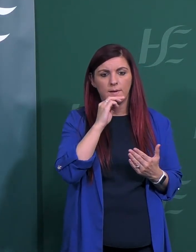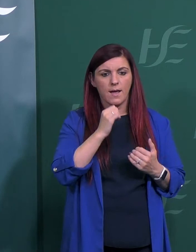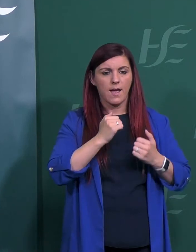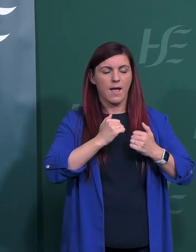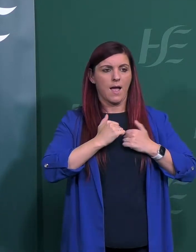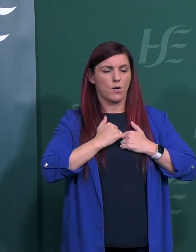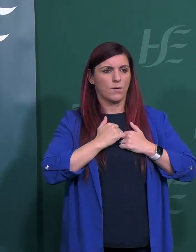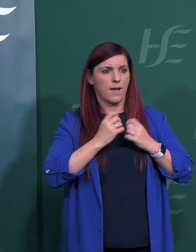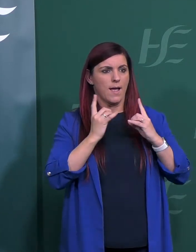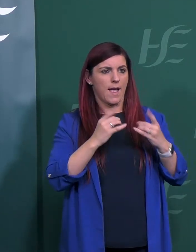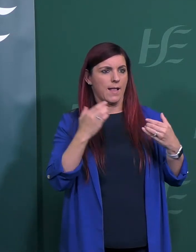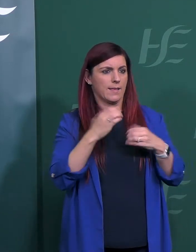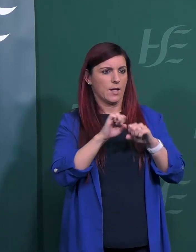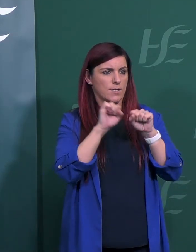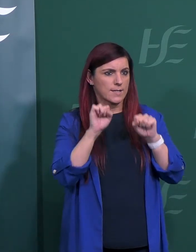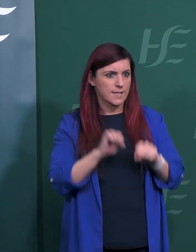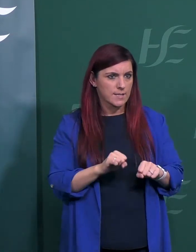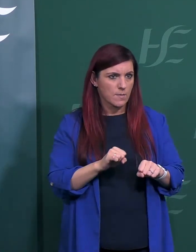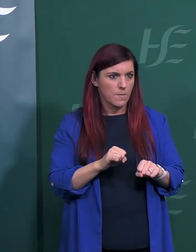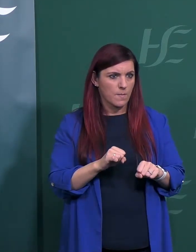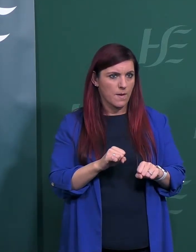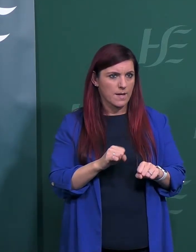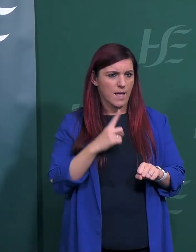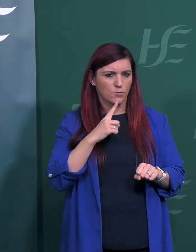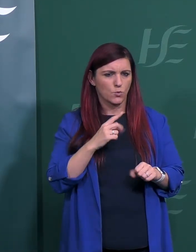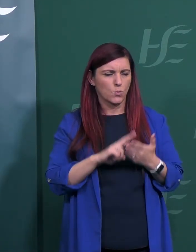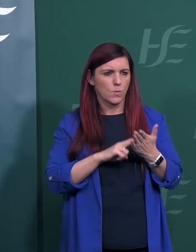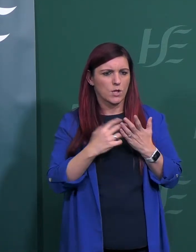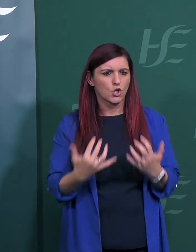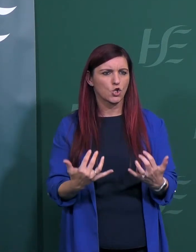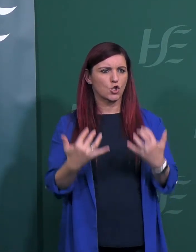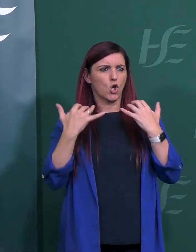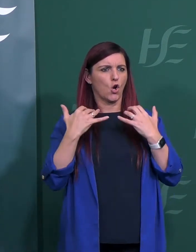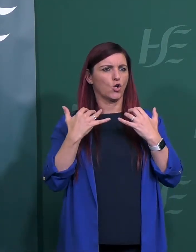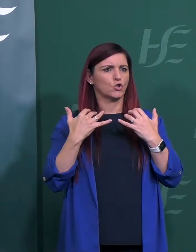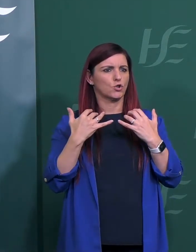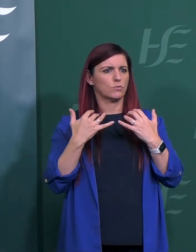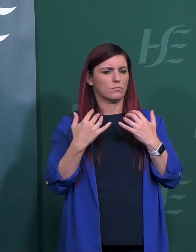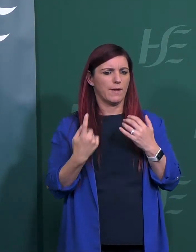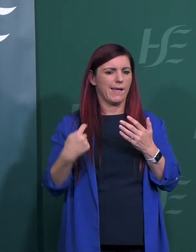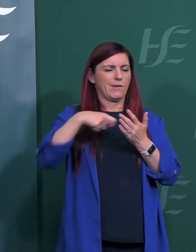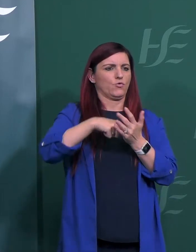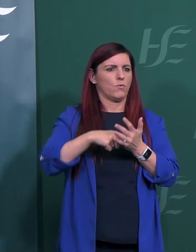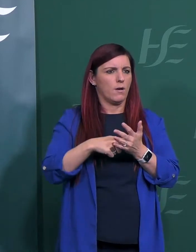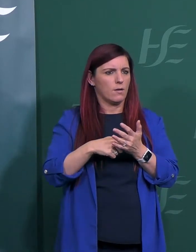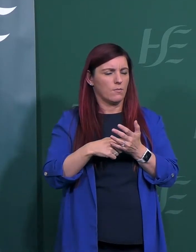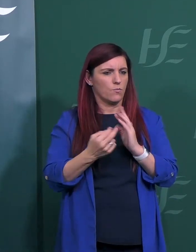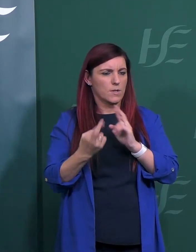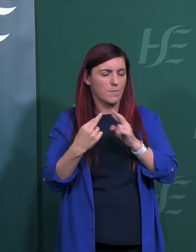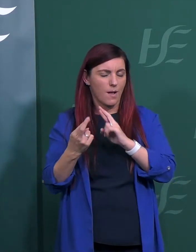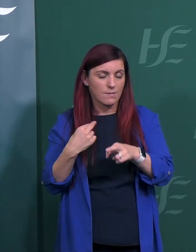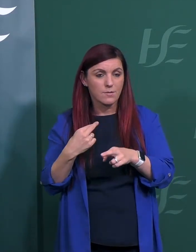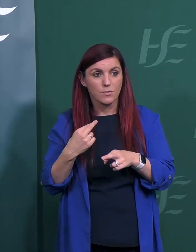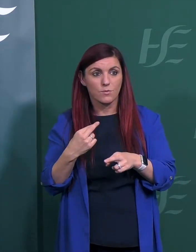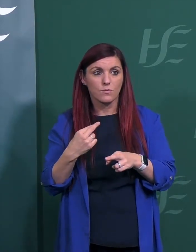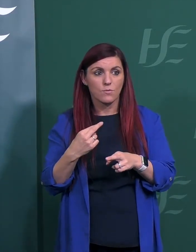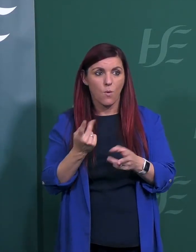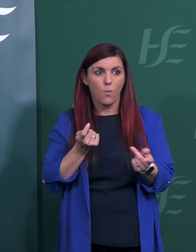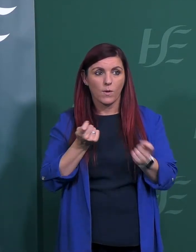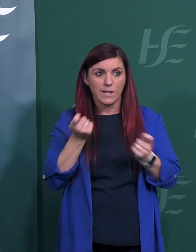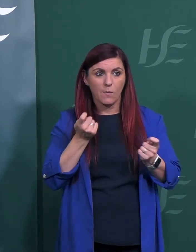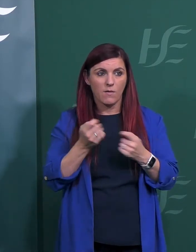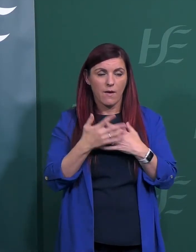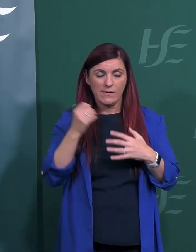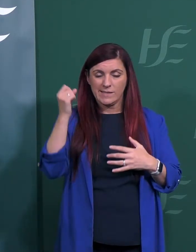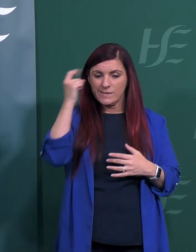our healthcare system overall into surge responses, where we are dealing with a very disproportionate set of demands